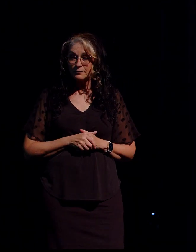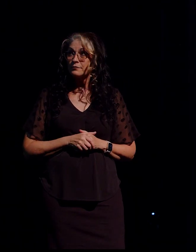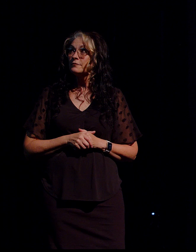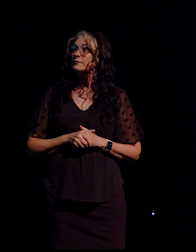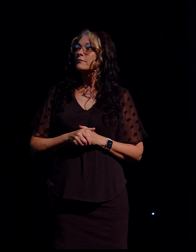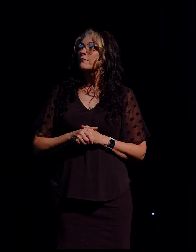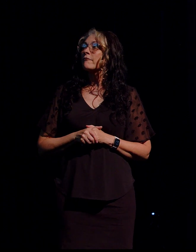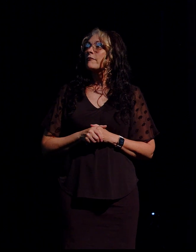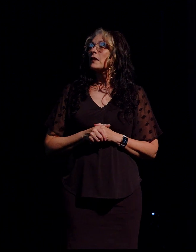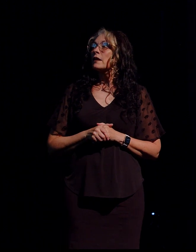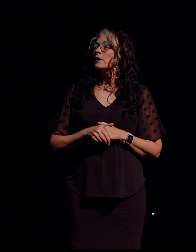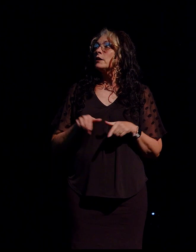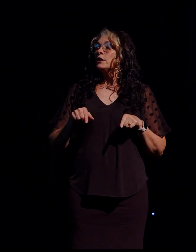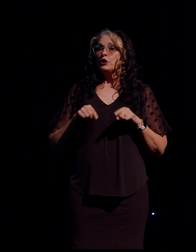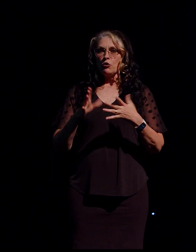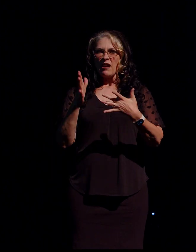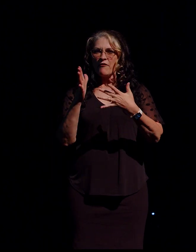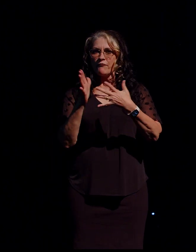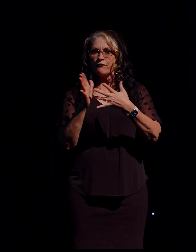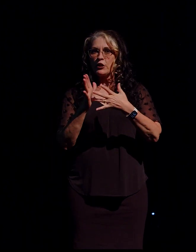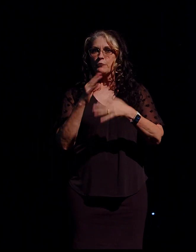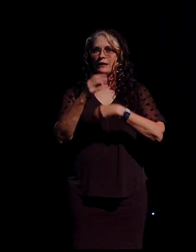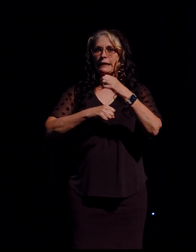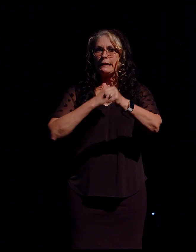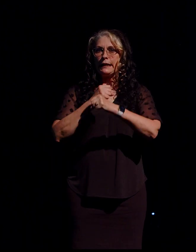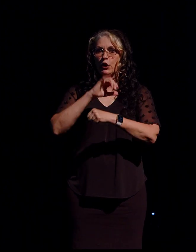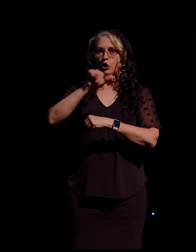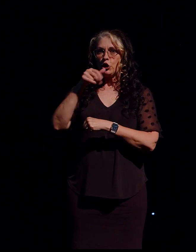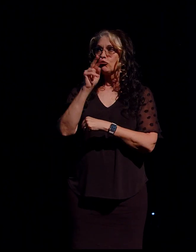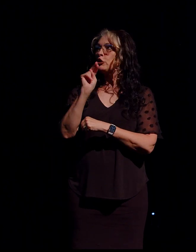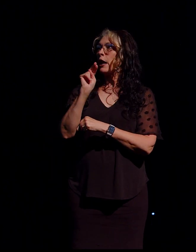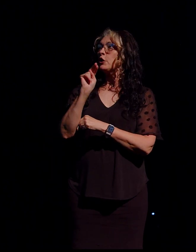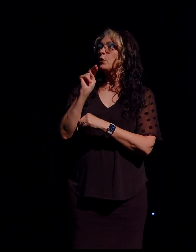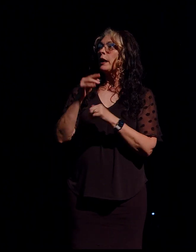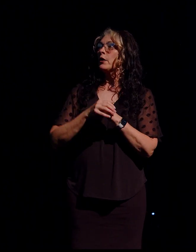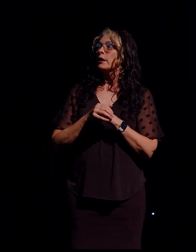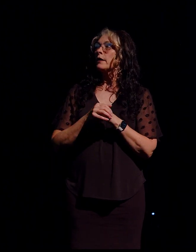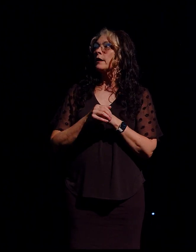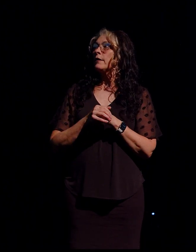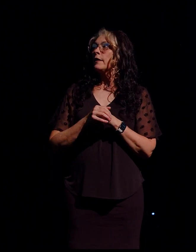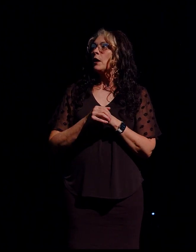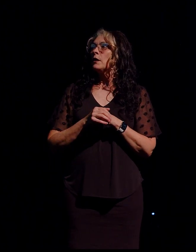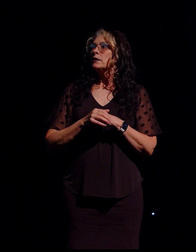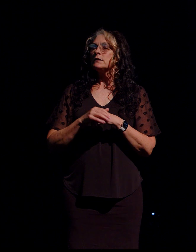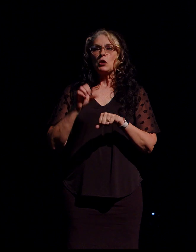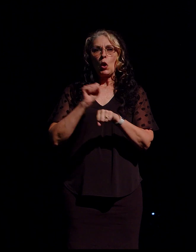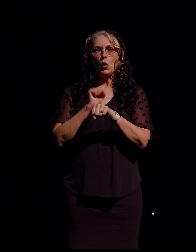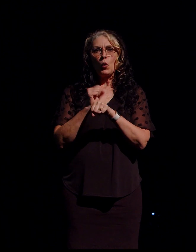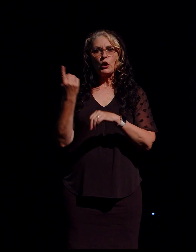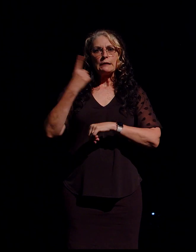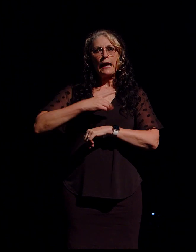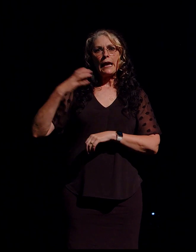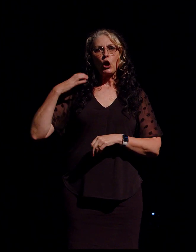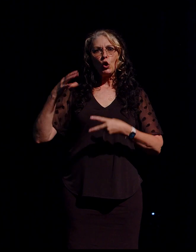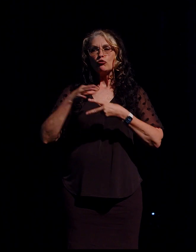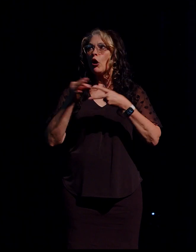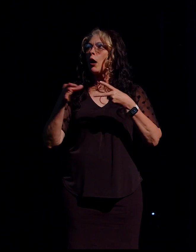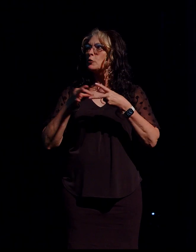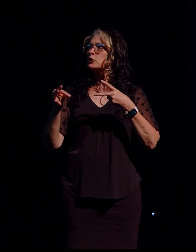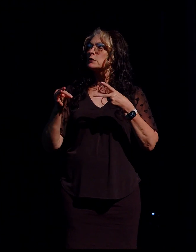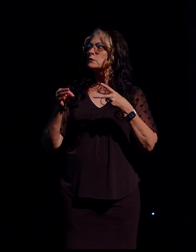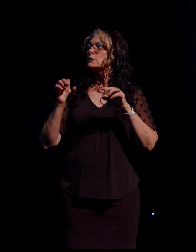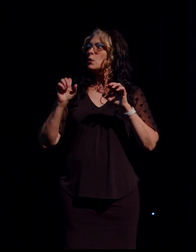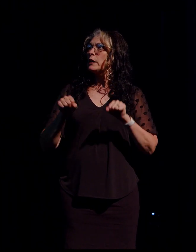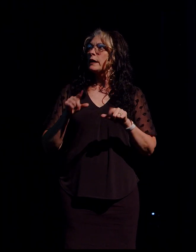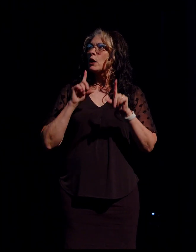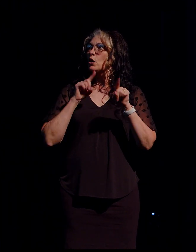So midway through freshman year, January, there was a workout day. Coach gave the option. Some of us could